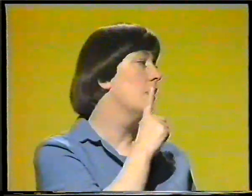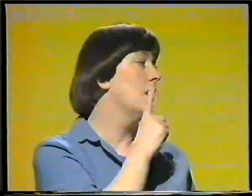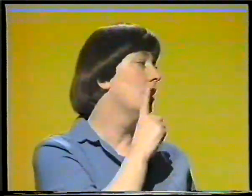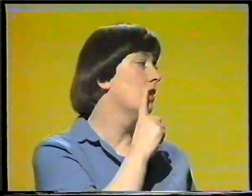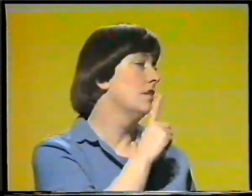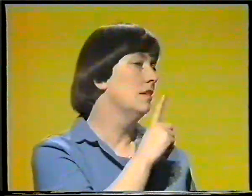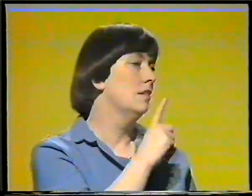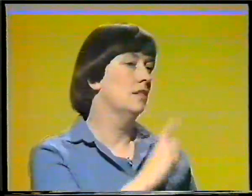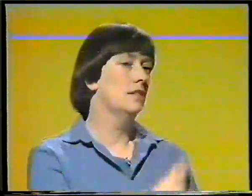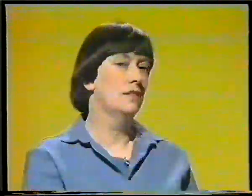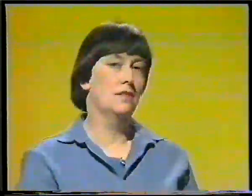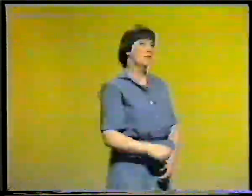Girl.